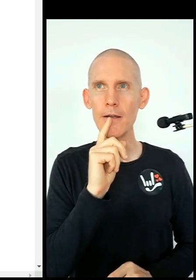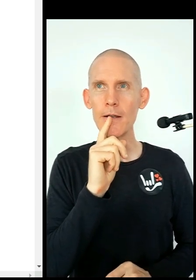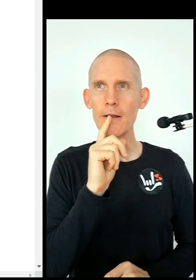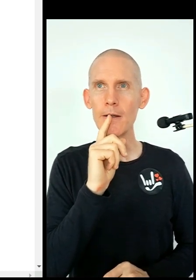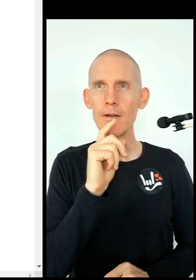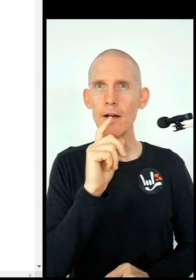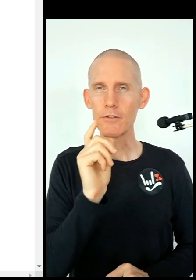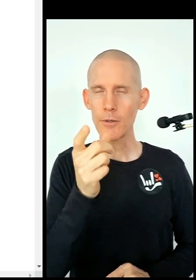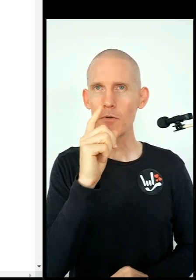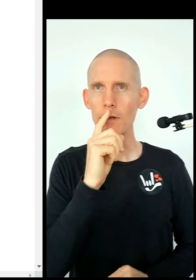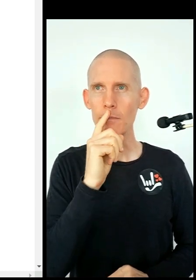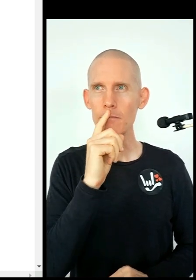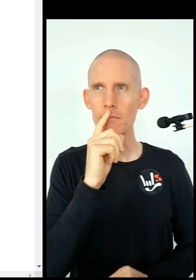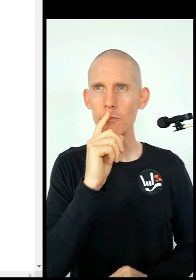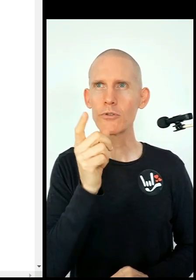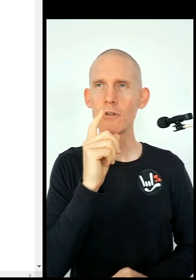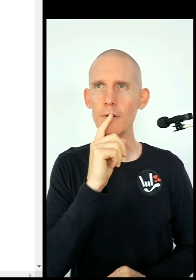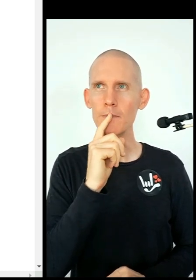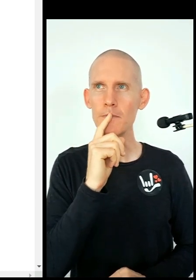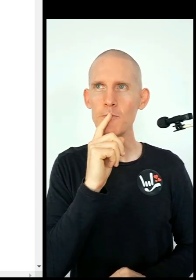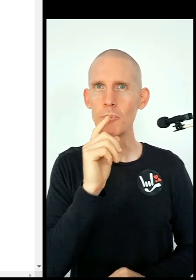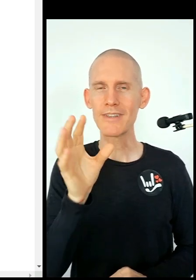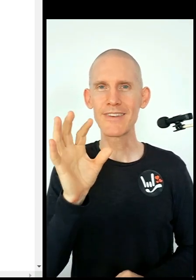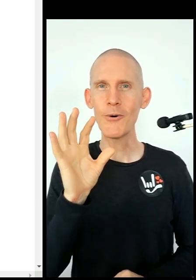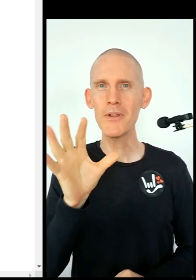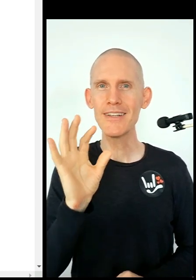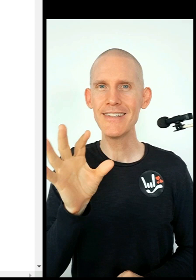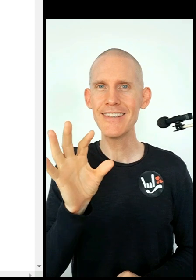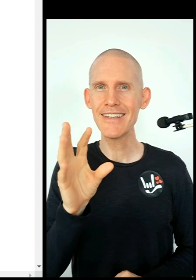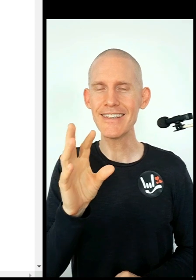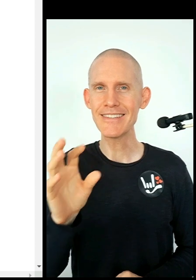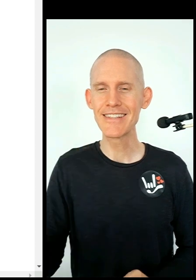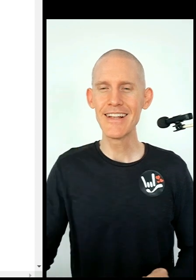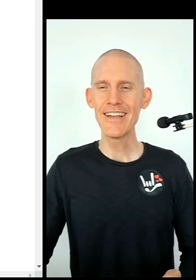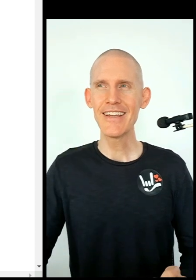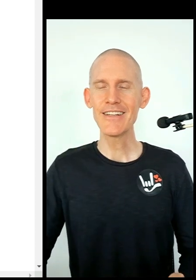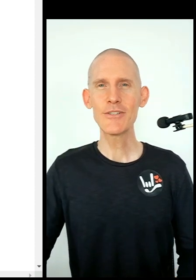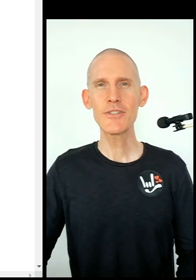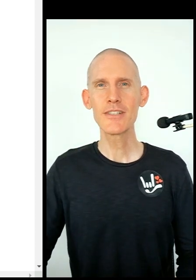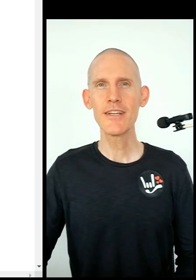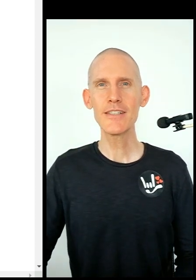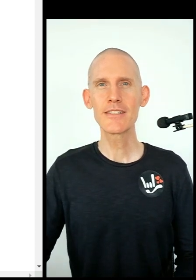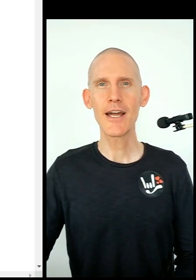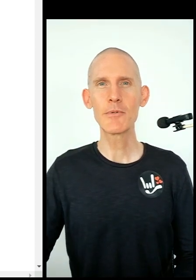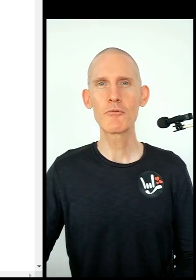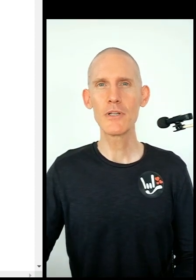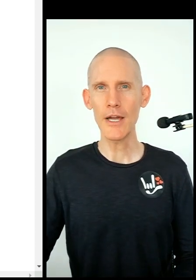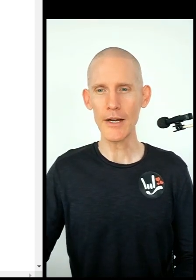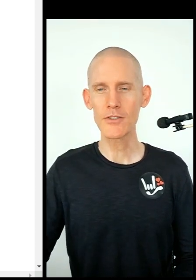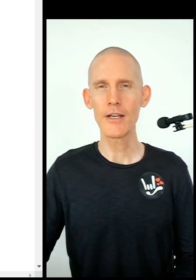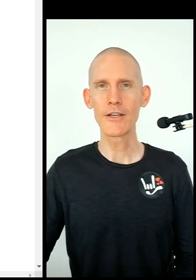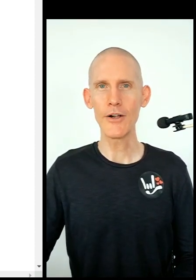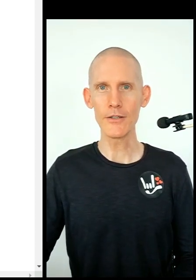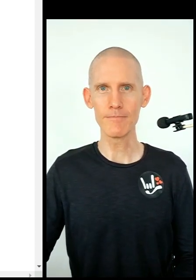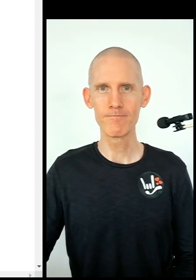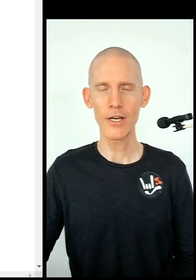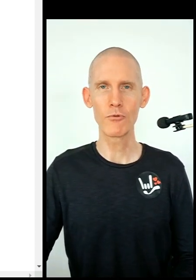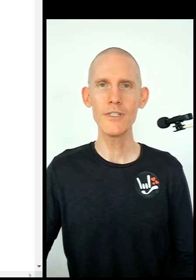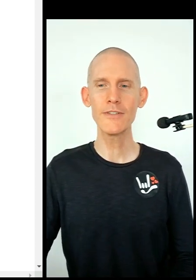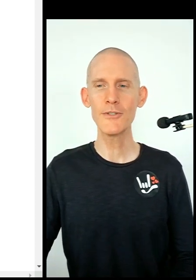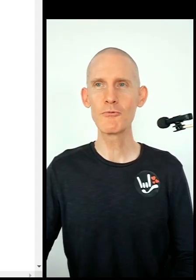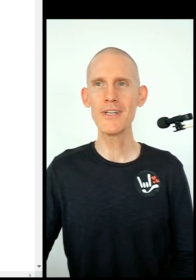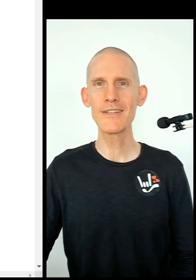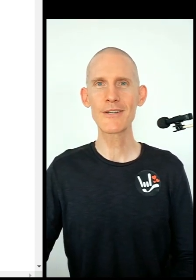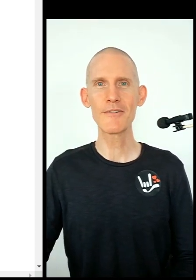there on some of them, most of them, but the whole idea is it's just a nice time to relax and color.